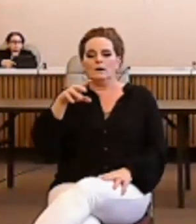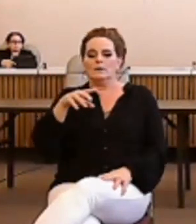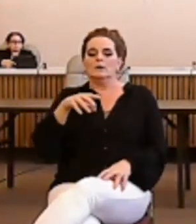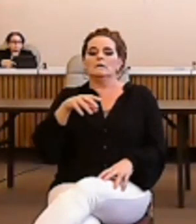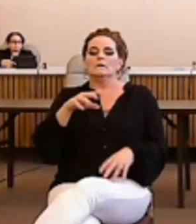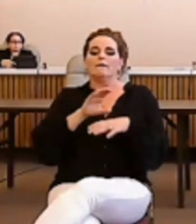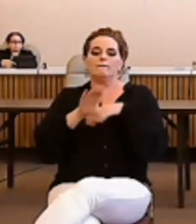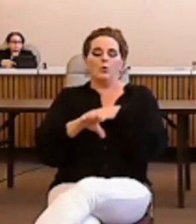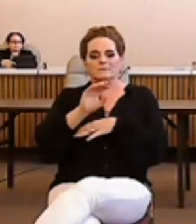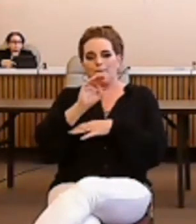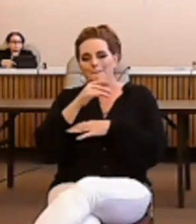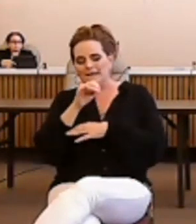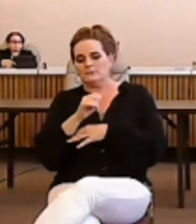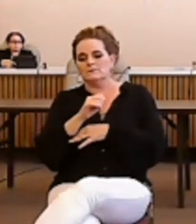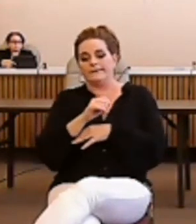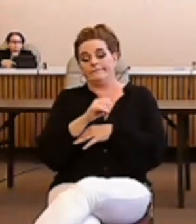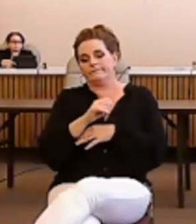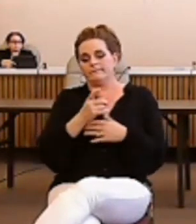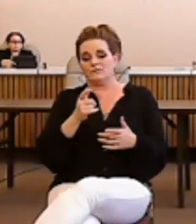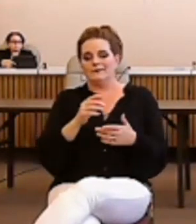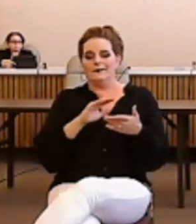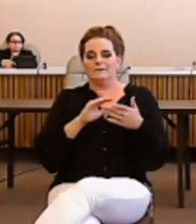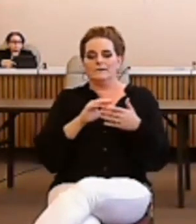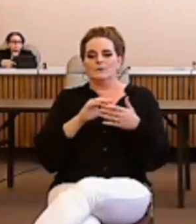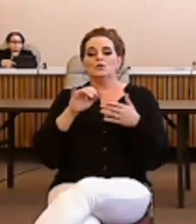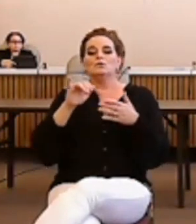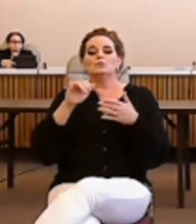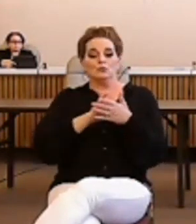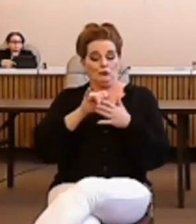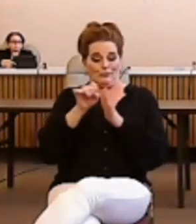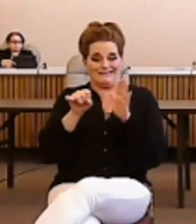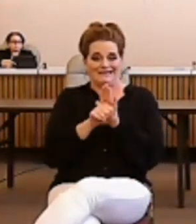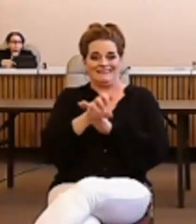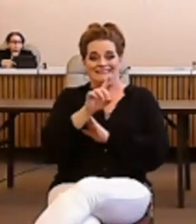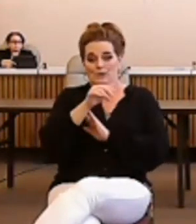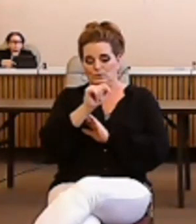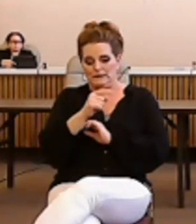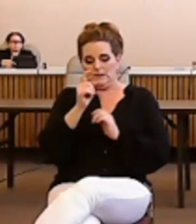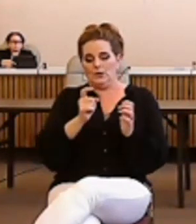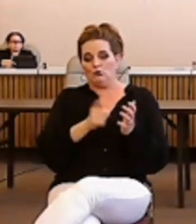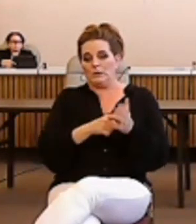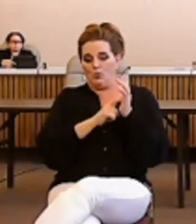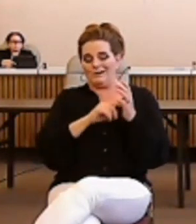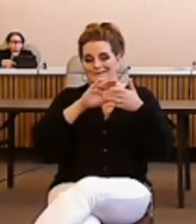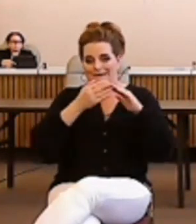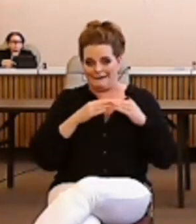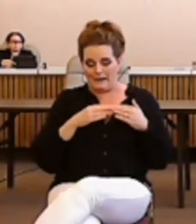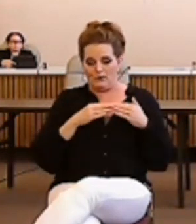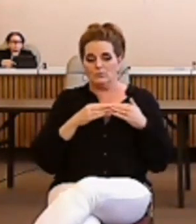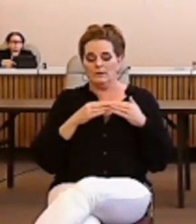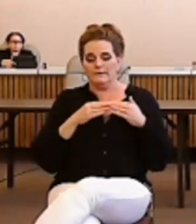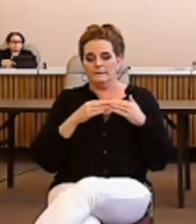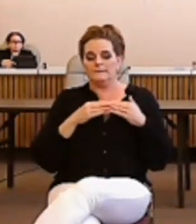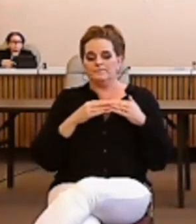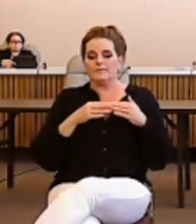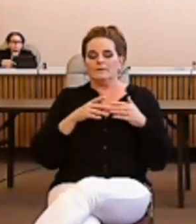force main. In fact, the town has to, New York State DOT, I believe, required the town, since it's going to be the town's sewer when it's all done, we had to